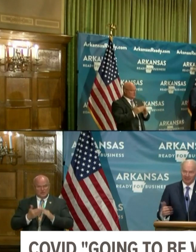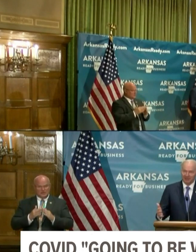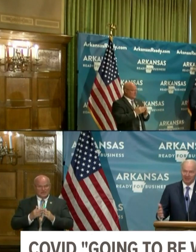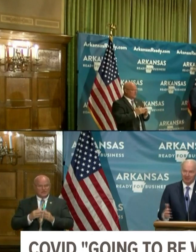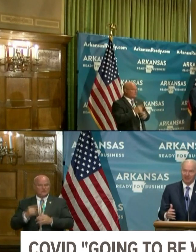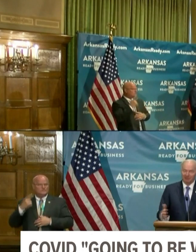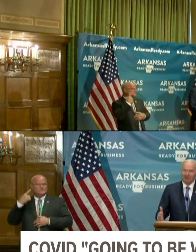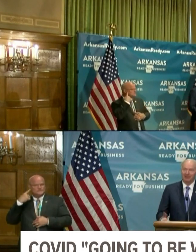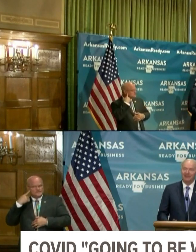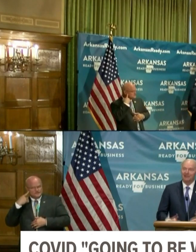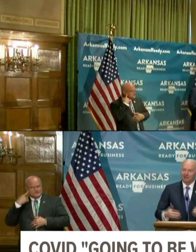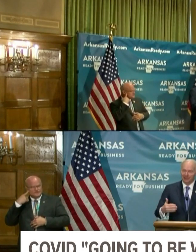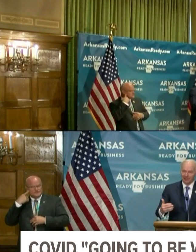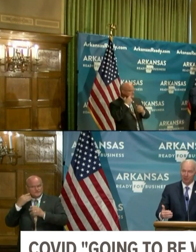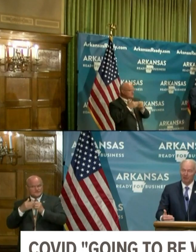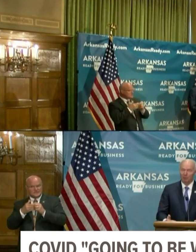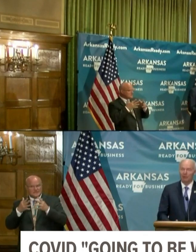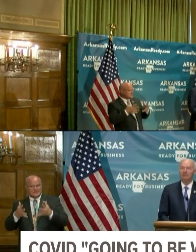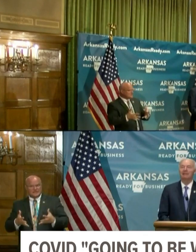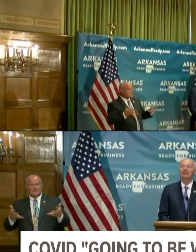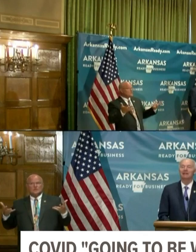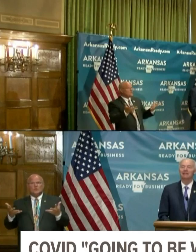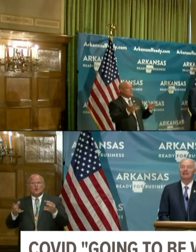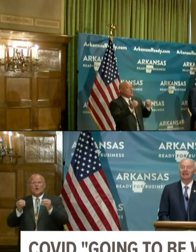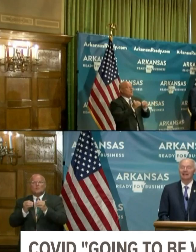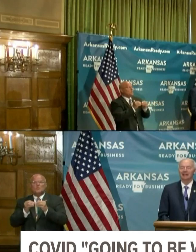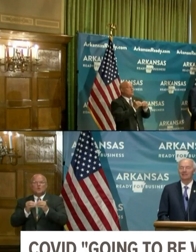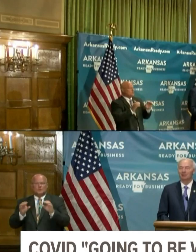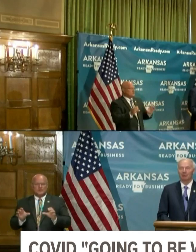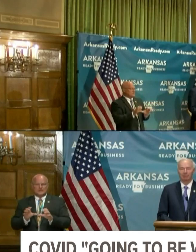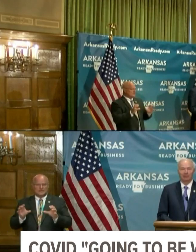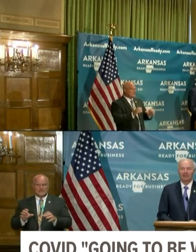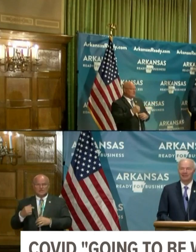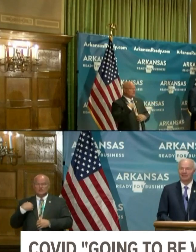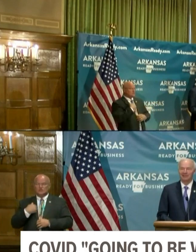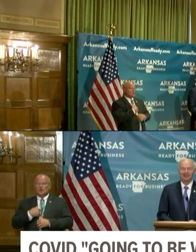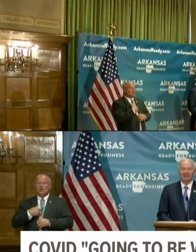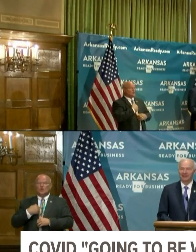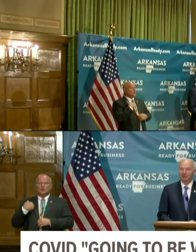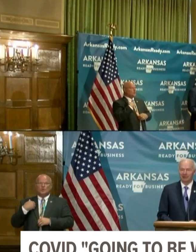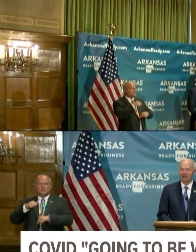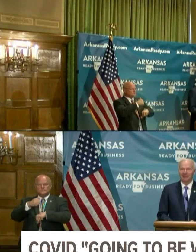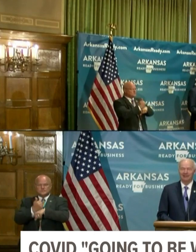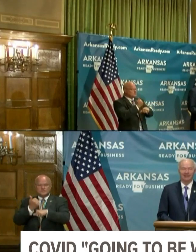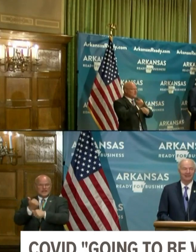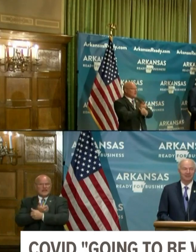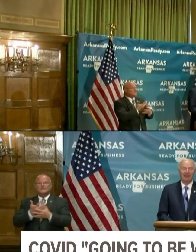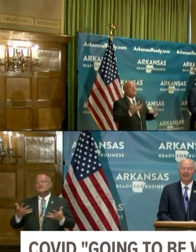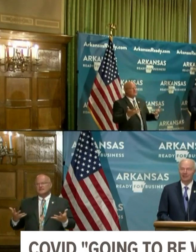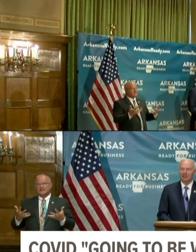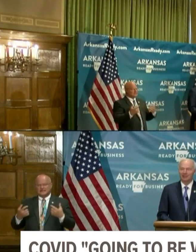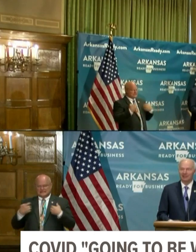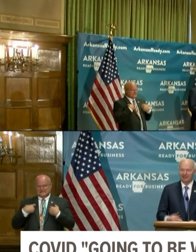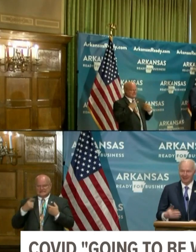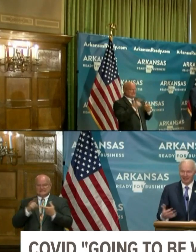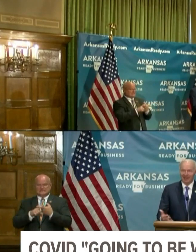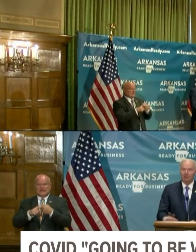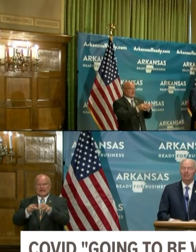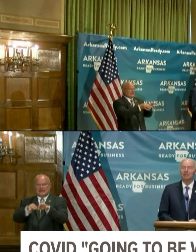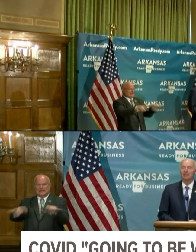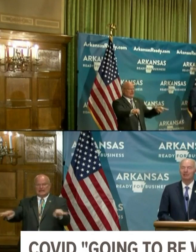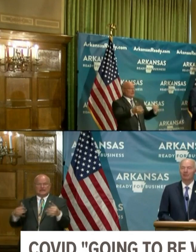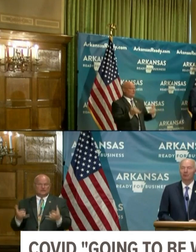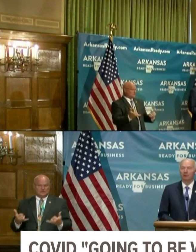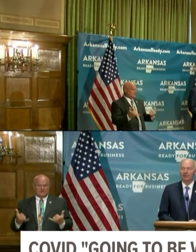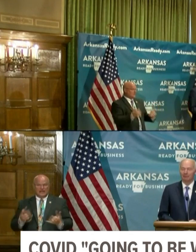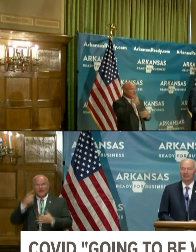We listened to some of their leaders as to what more can be done, and so we're putting everything in Spanish